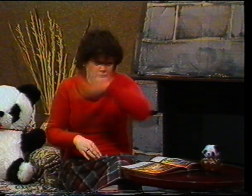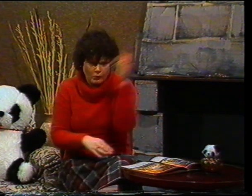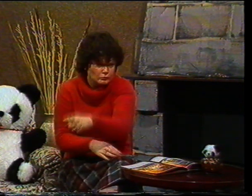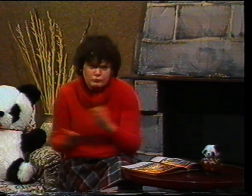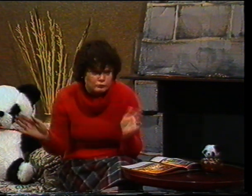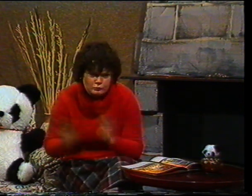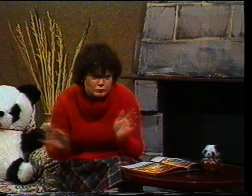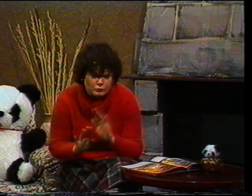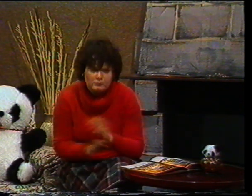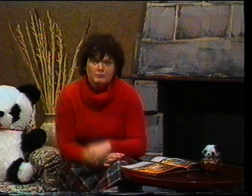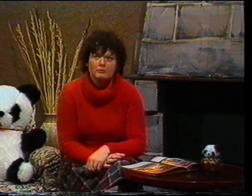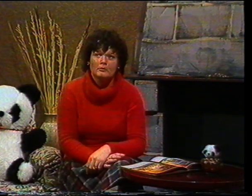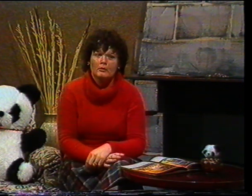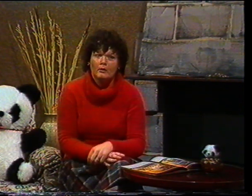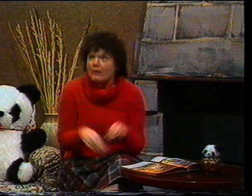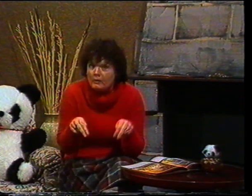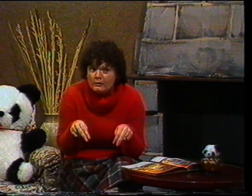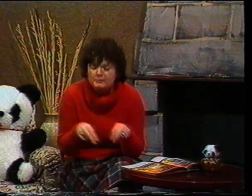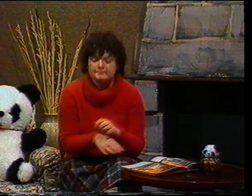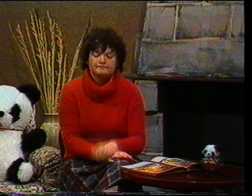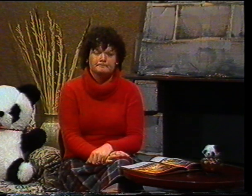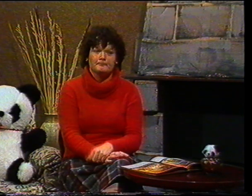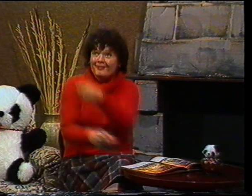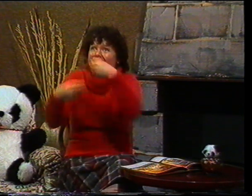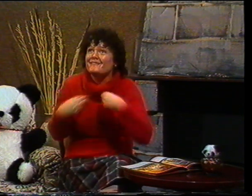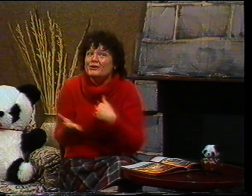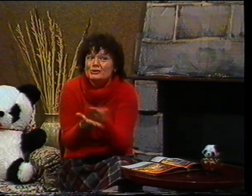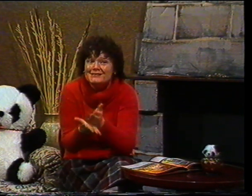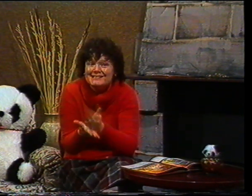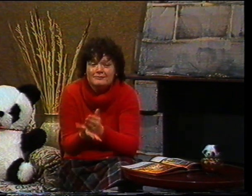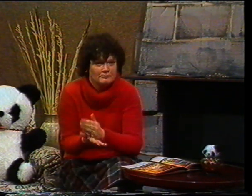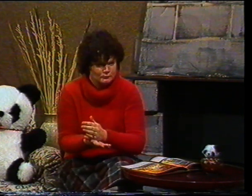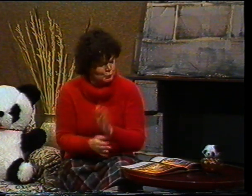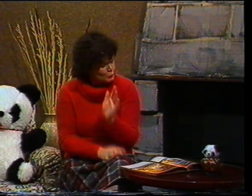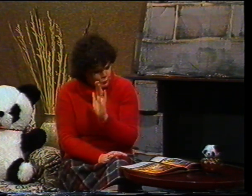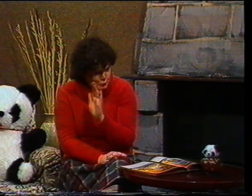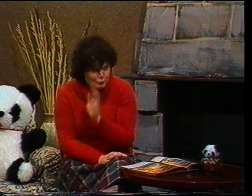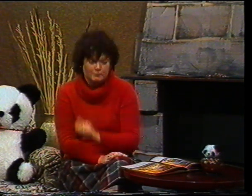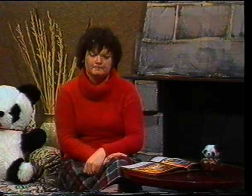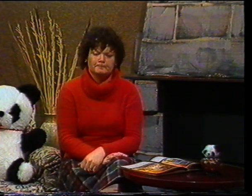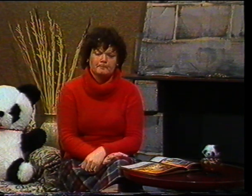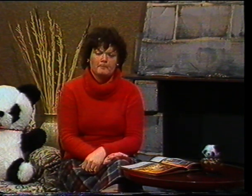I haven't come here to kill you. No? Will you give us cheese? No.